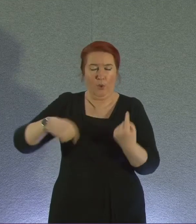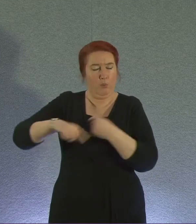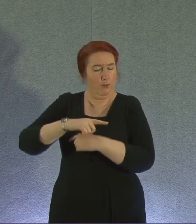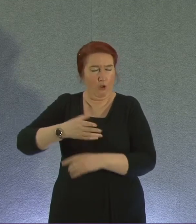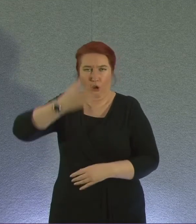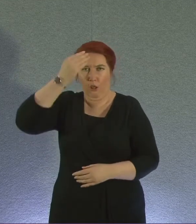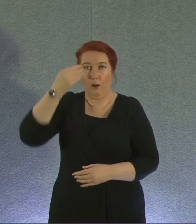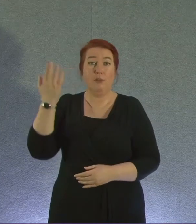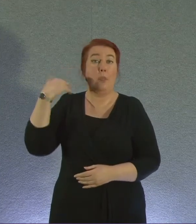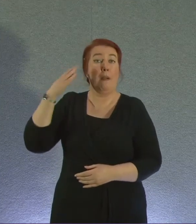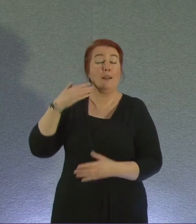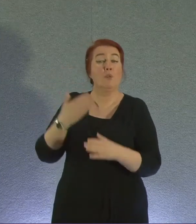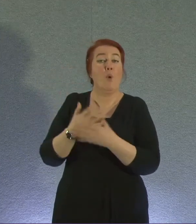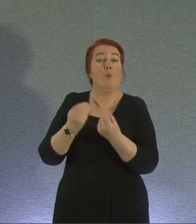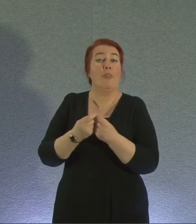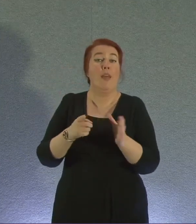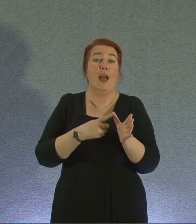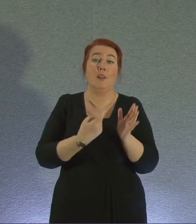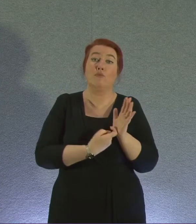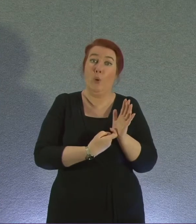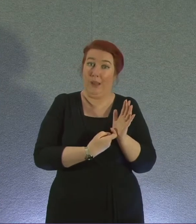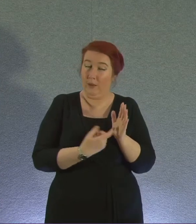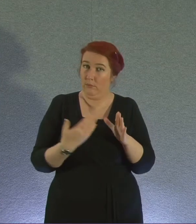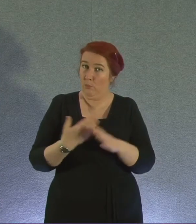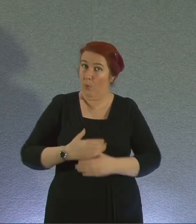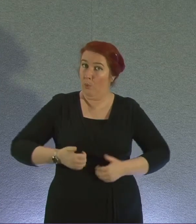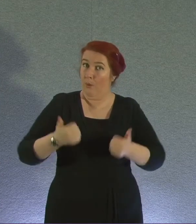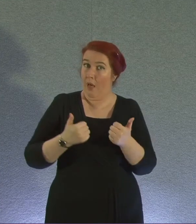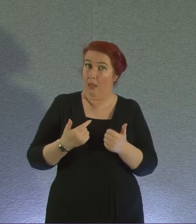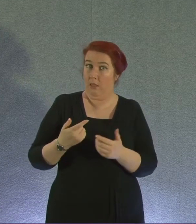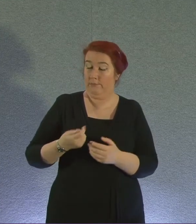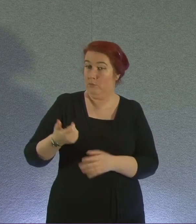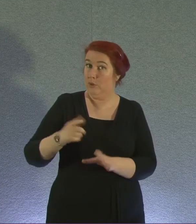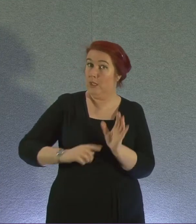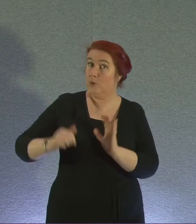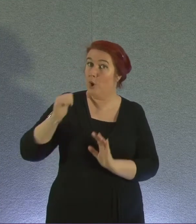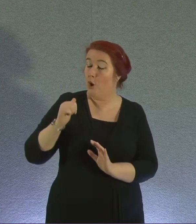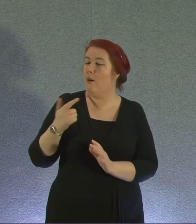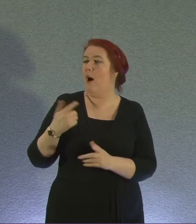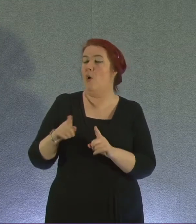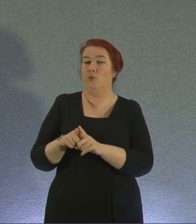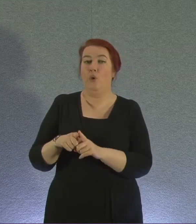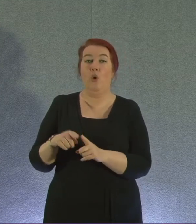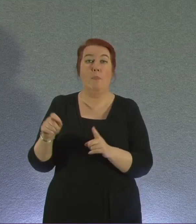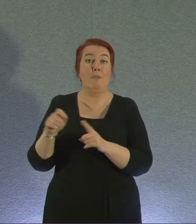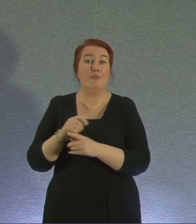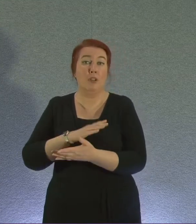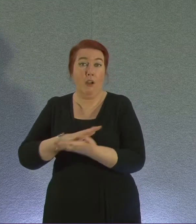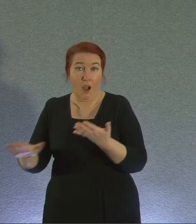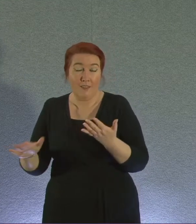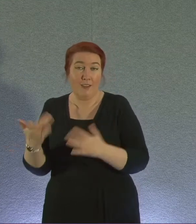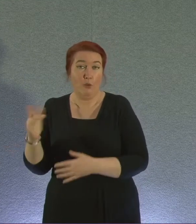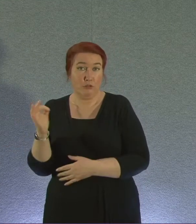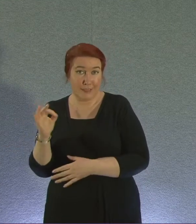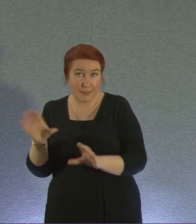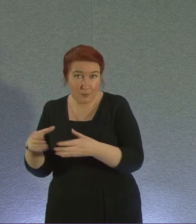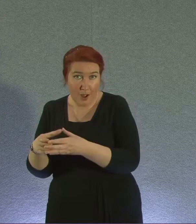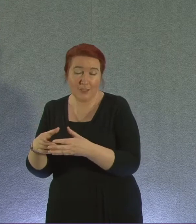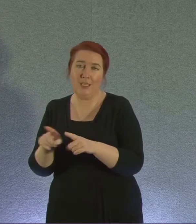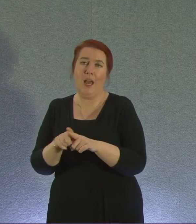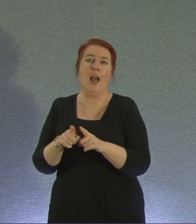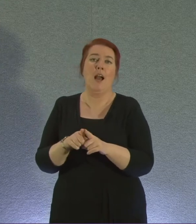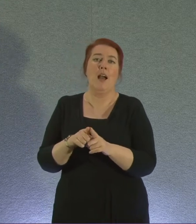worked with Alec Rowley very well, many years ago. I have on occasion worked with Patrick Harvey. I've worked with a variety of Liberal Democrats. It